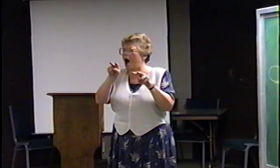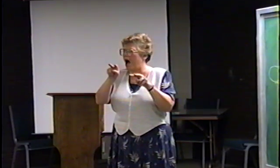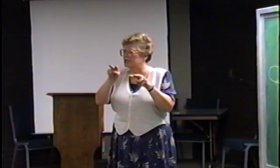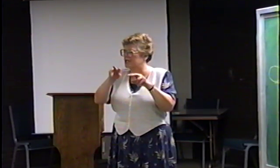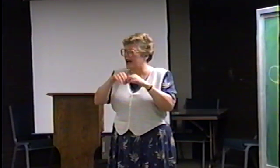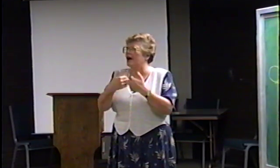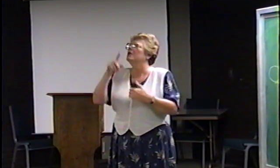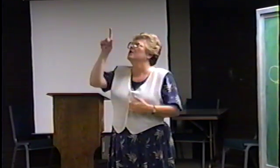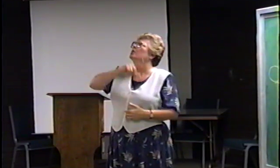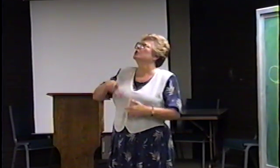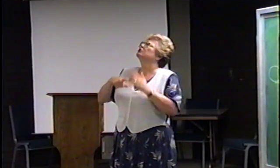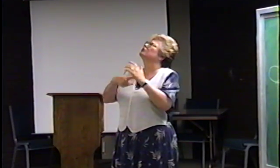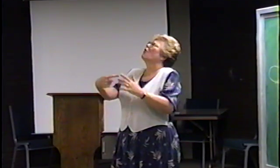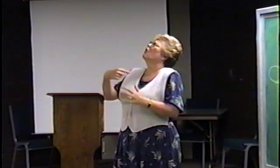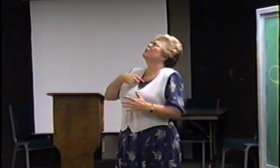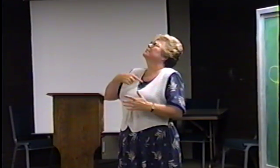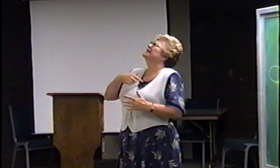are. Show me.